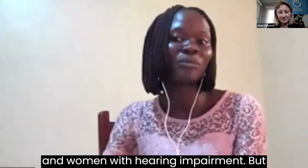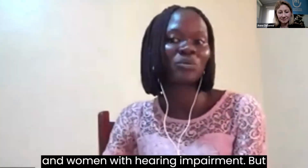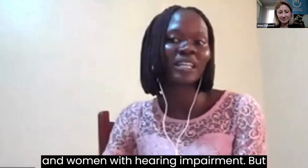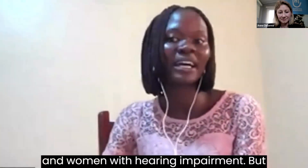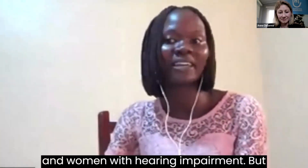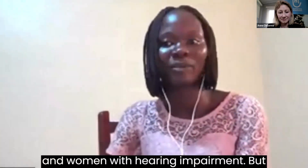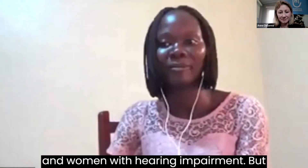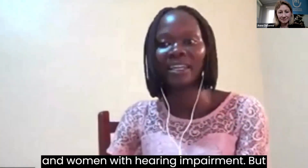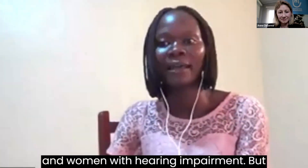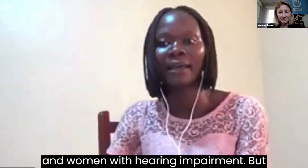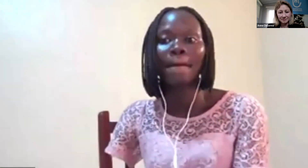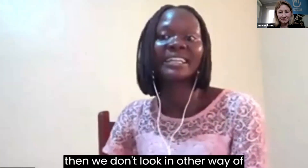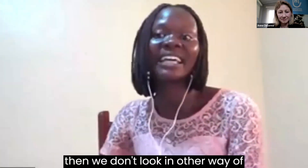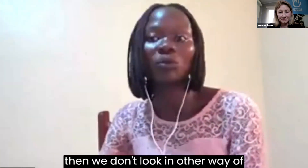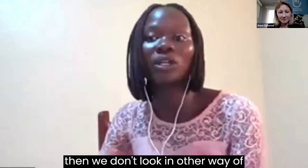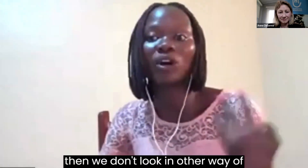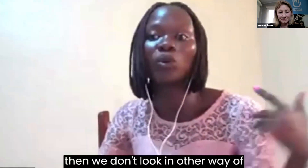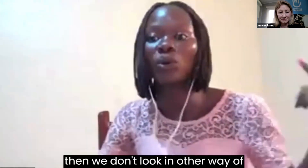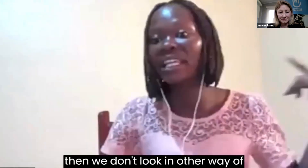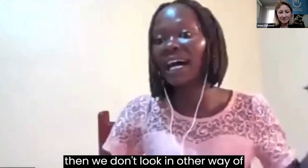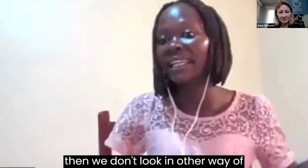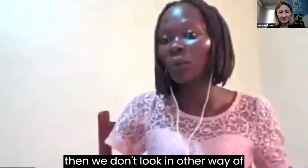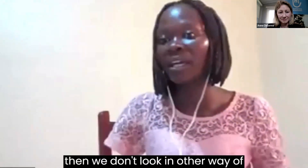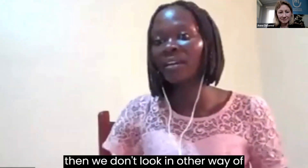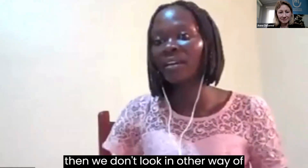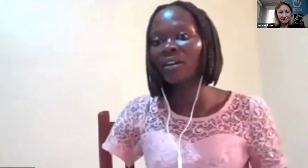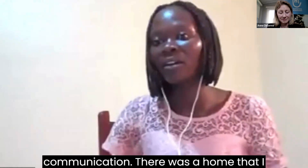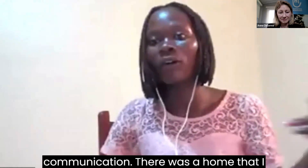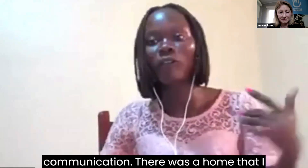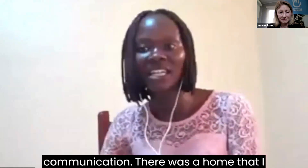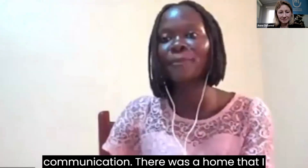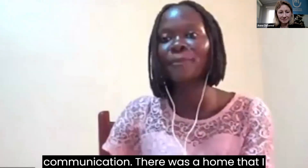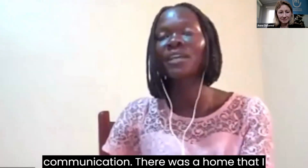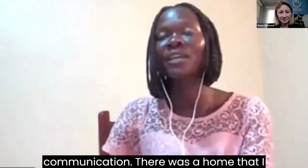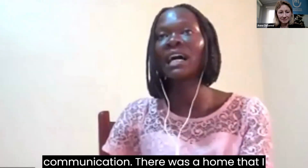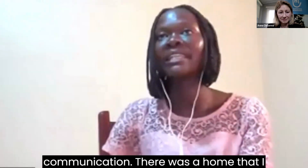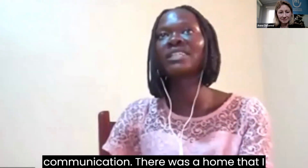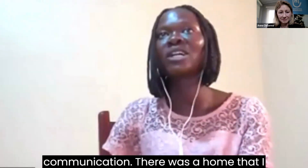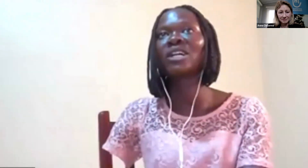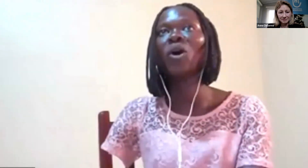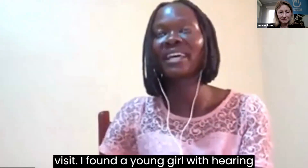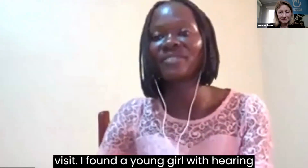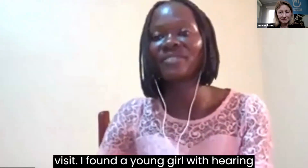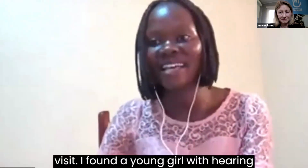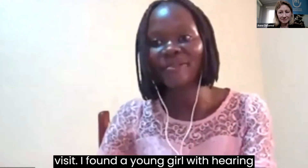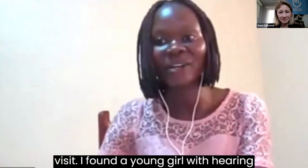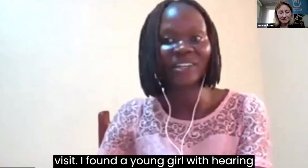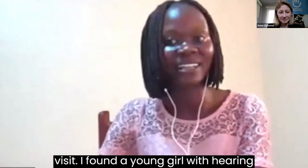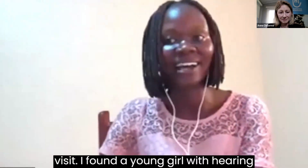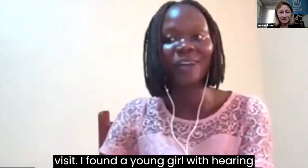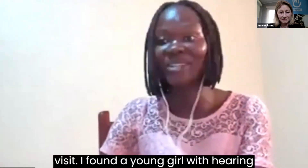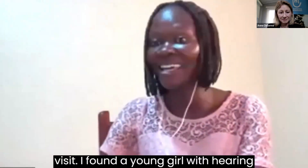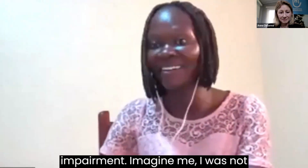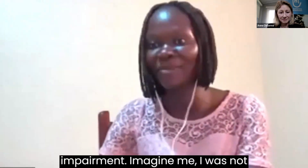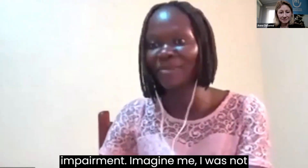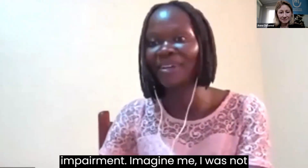with hearing impairment, but then we don't look in other way of communication. There was a home that I visit. I found a young girl